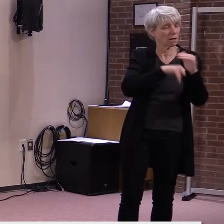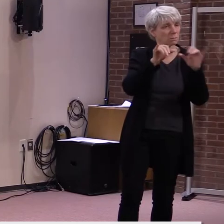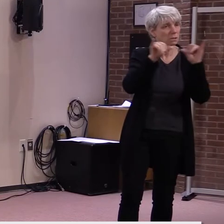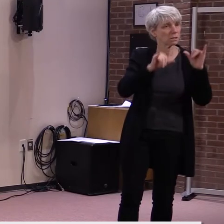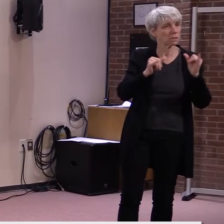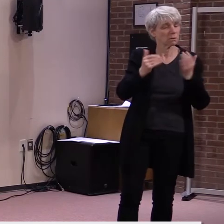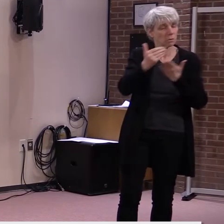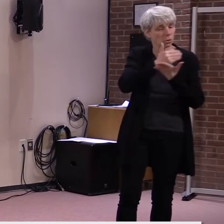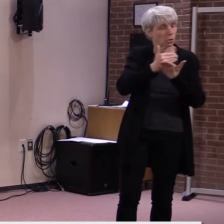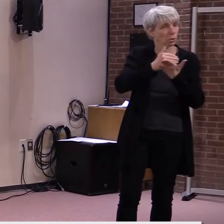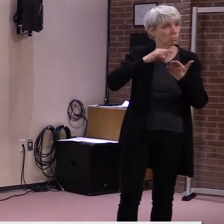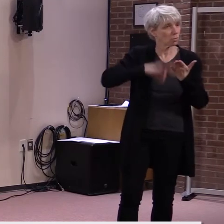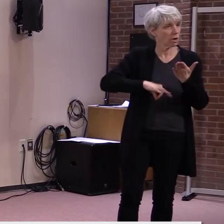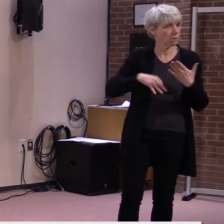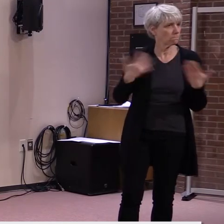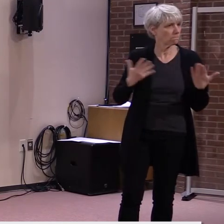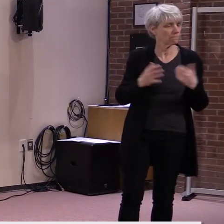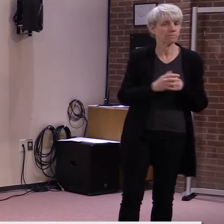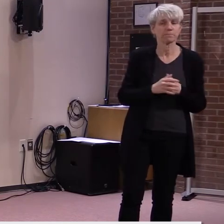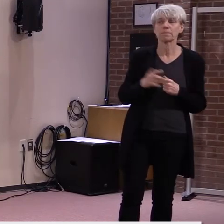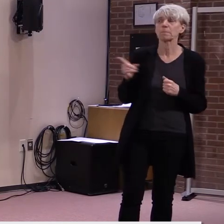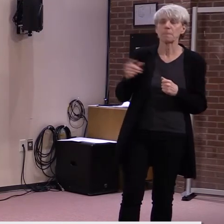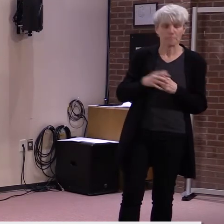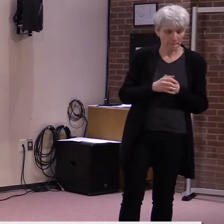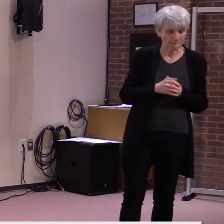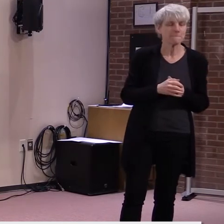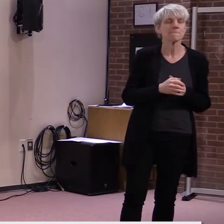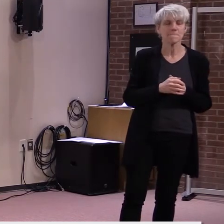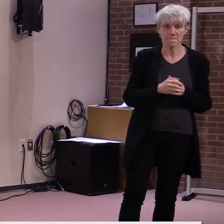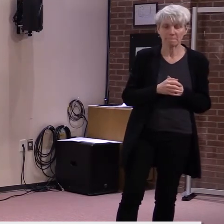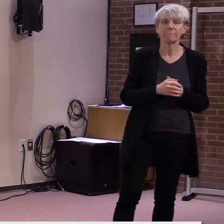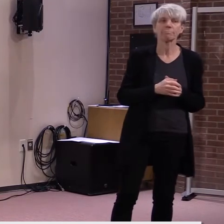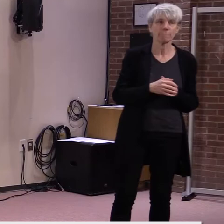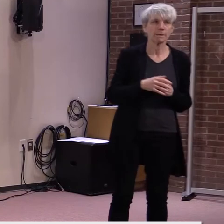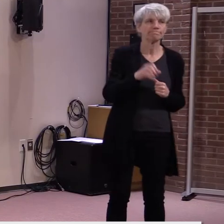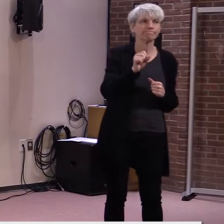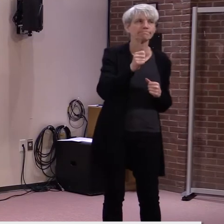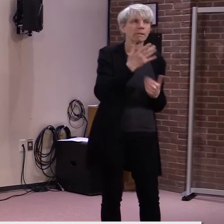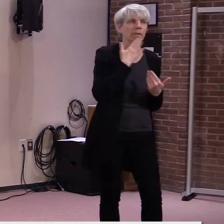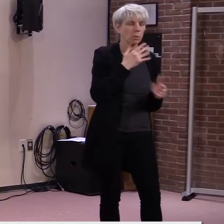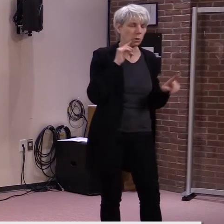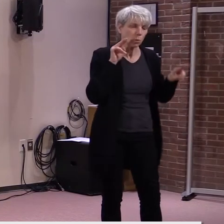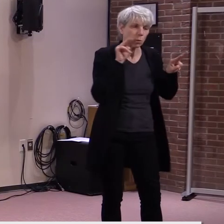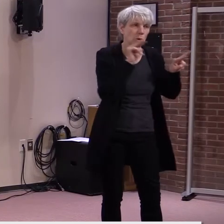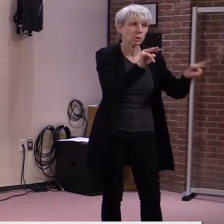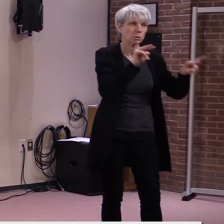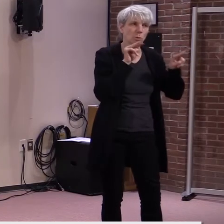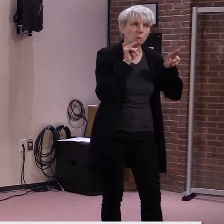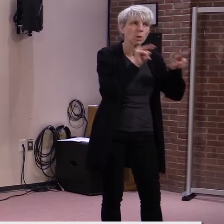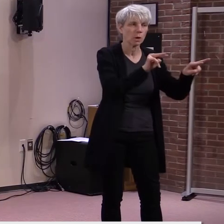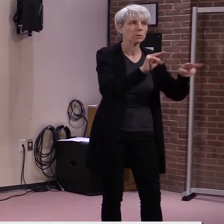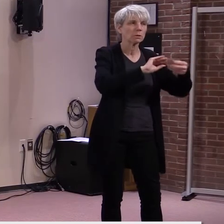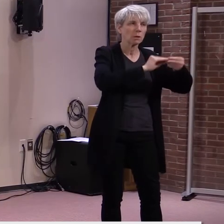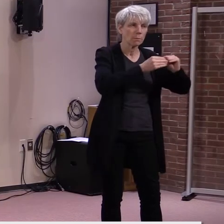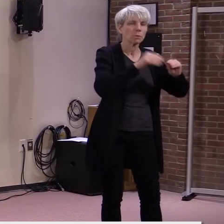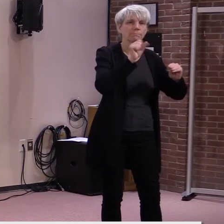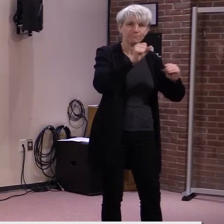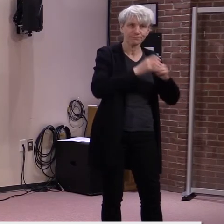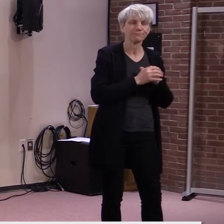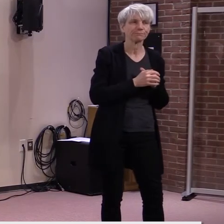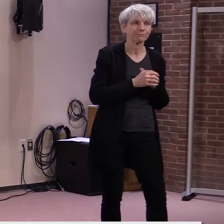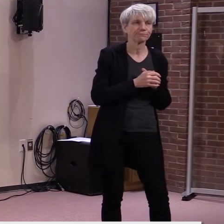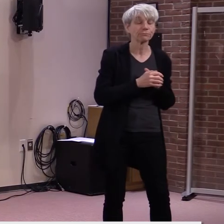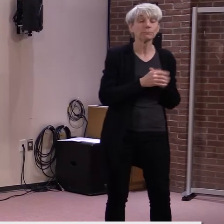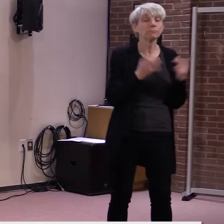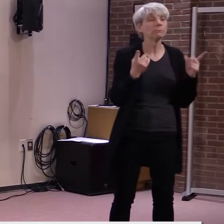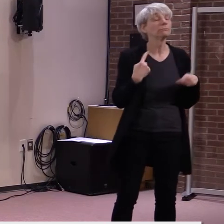system? Yeah, we're gonna still monitor how that looks, Howard. You know, obviously, our main